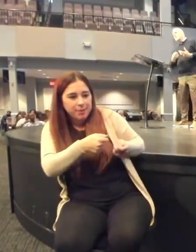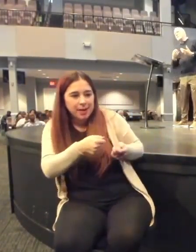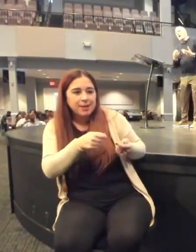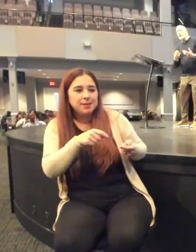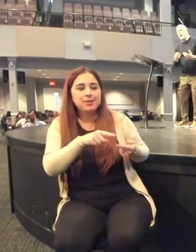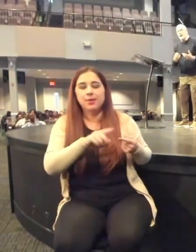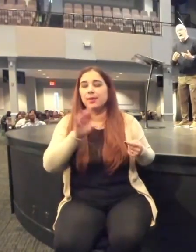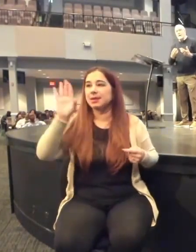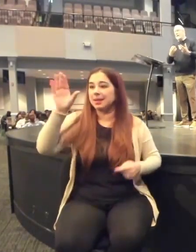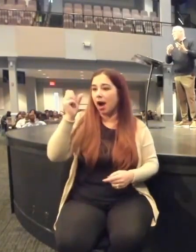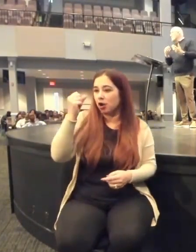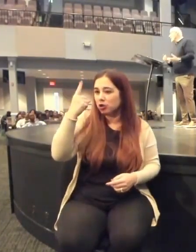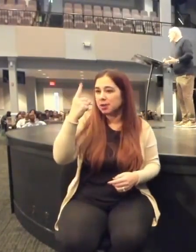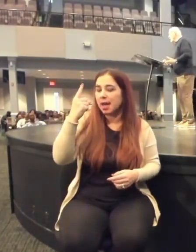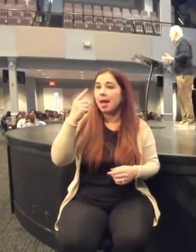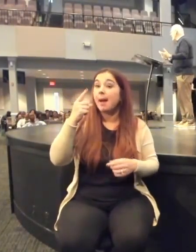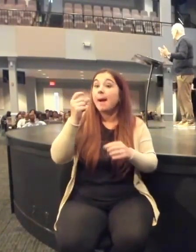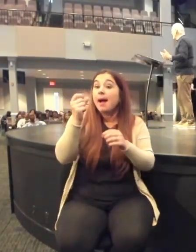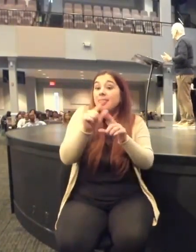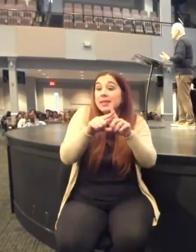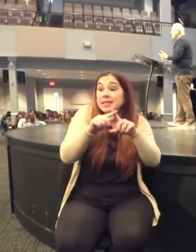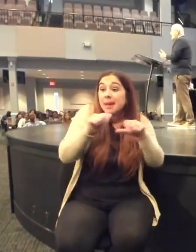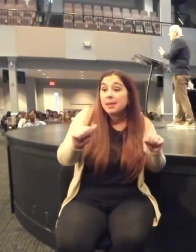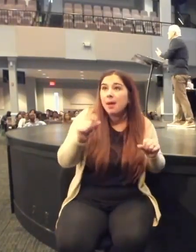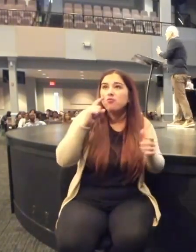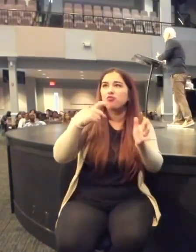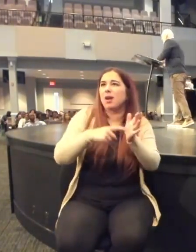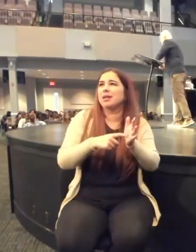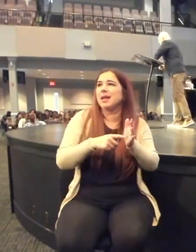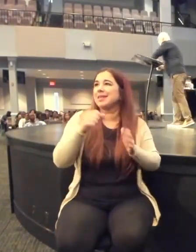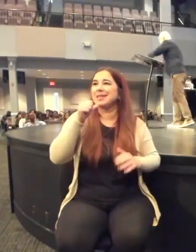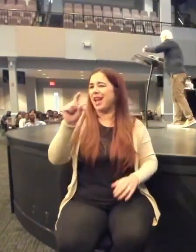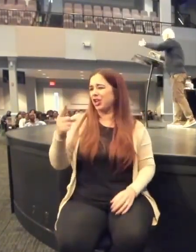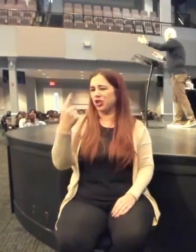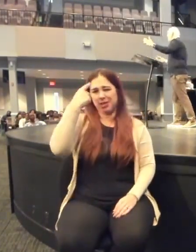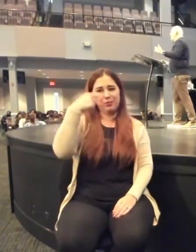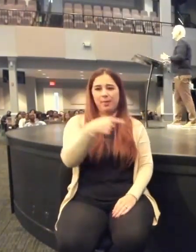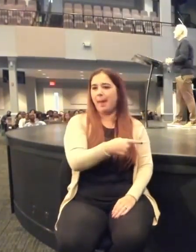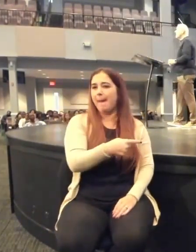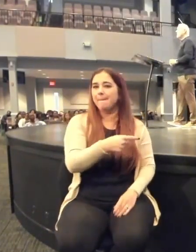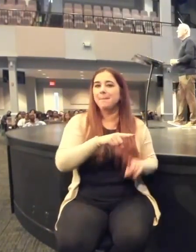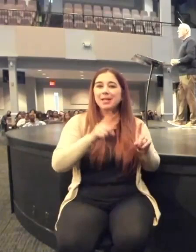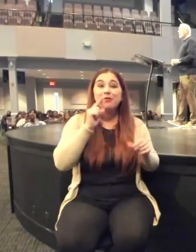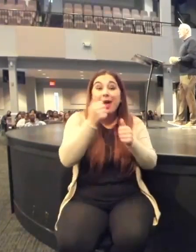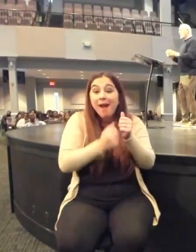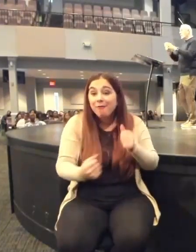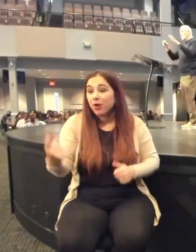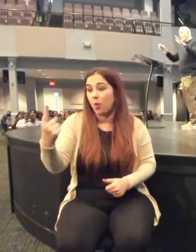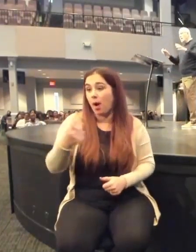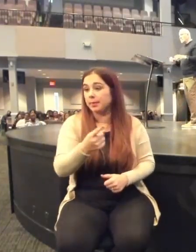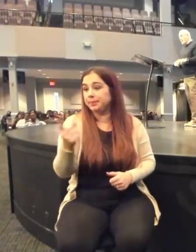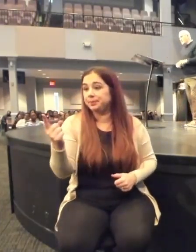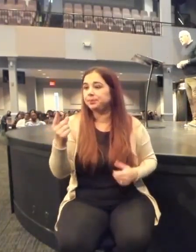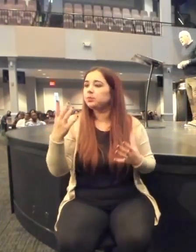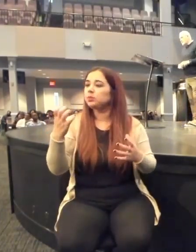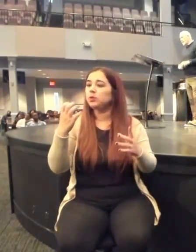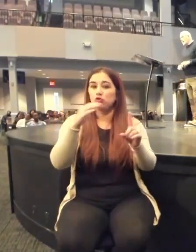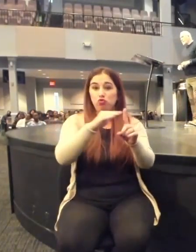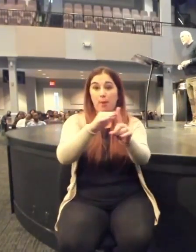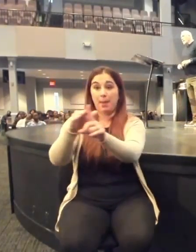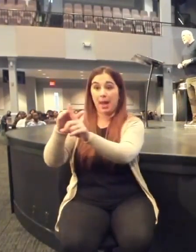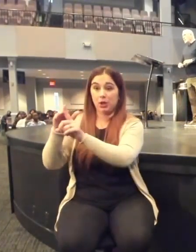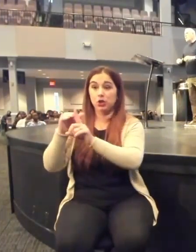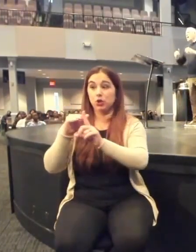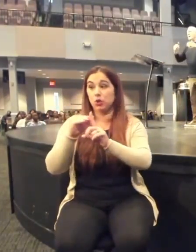his understanding. And yet at the same time, recognize it was not just for them, it was for everyone. And what I want to remind you of today is